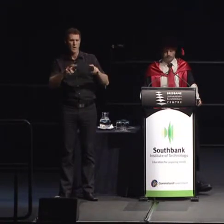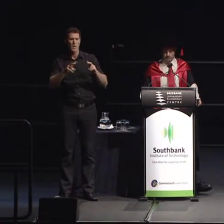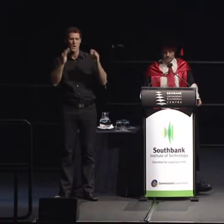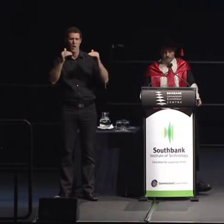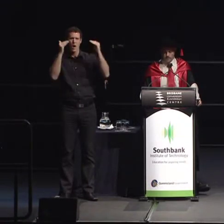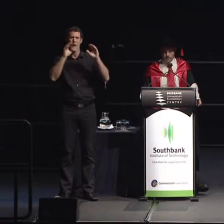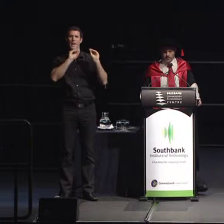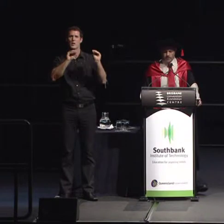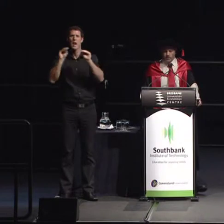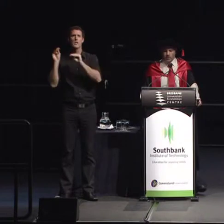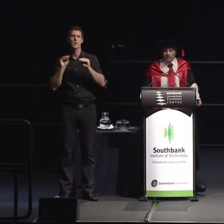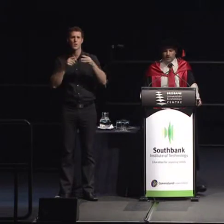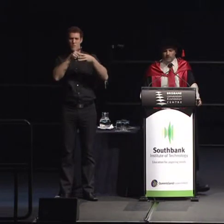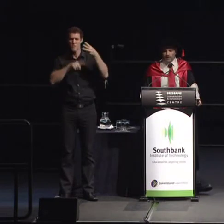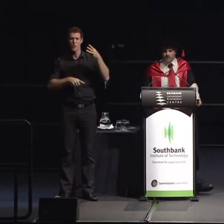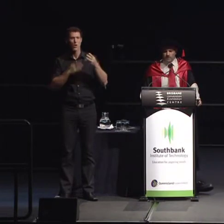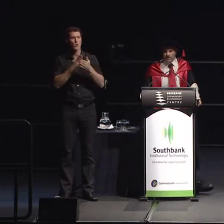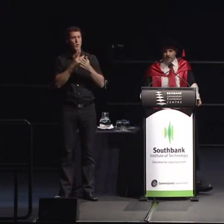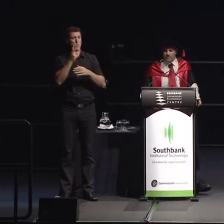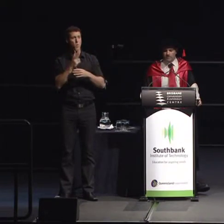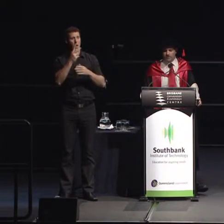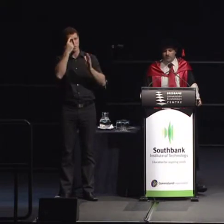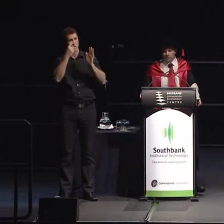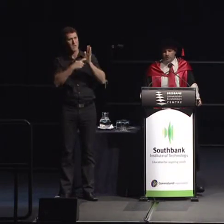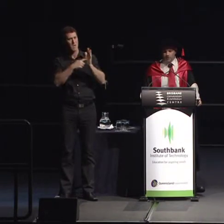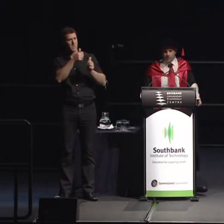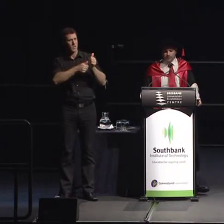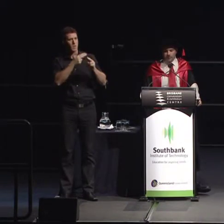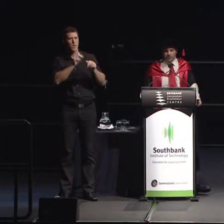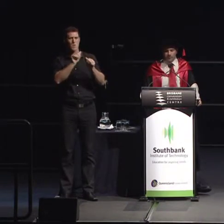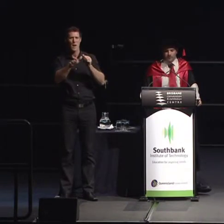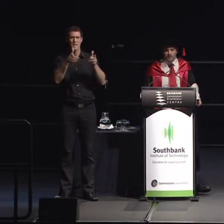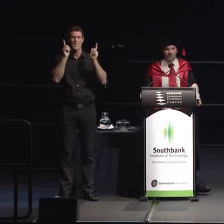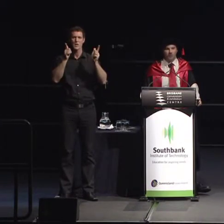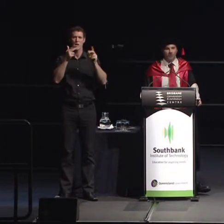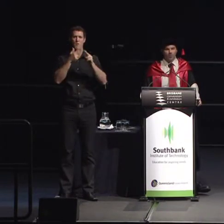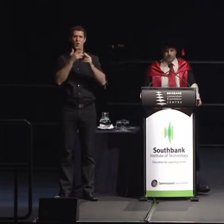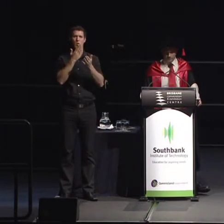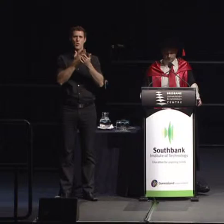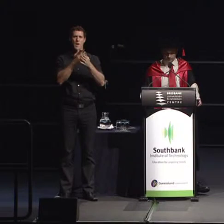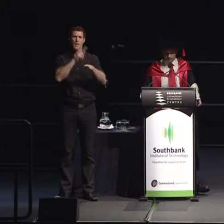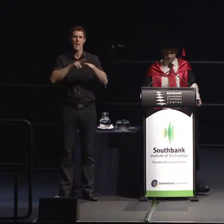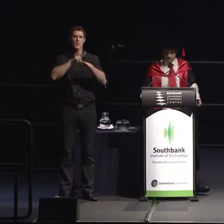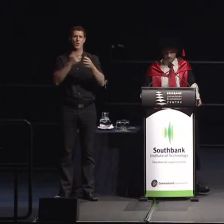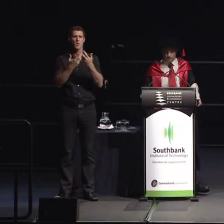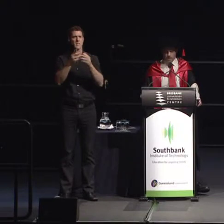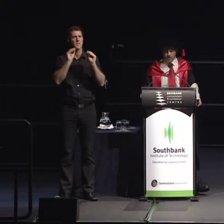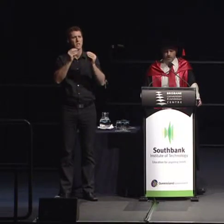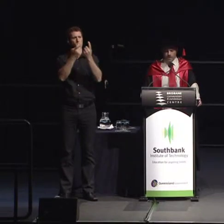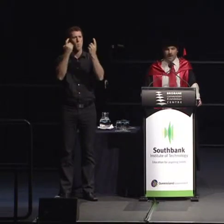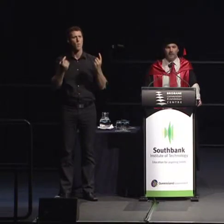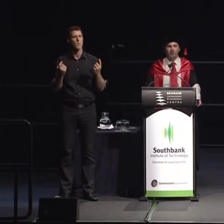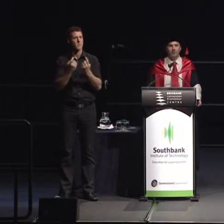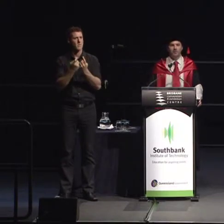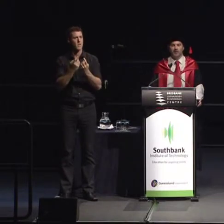education. He was twice recognised for his outstanding teaching with National University Teaching Awards.